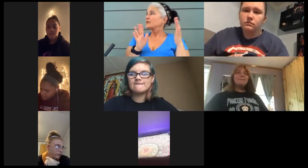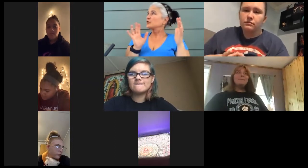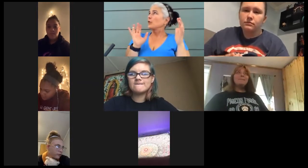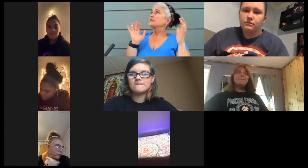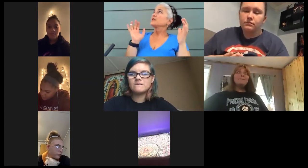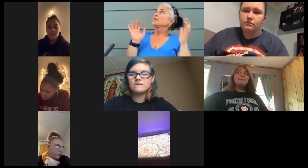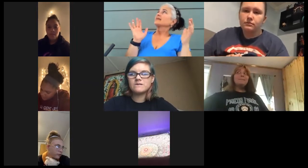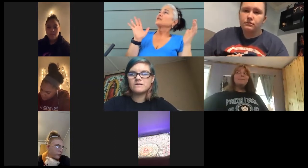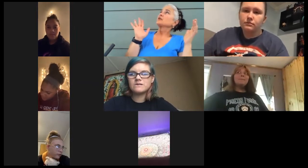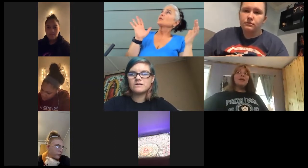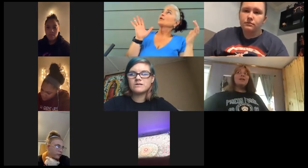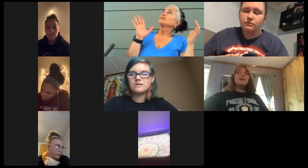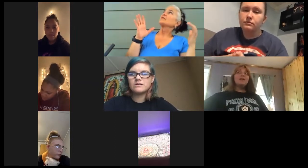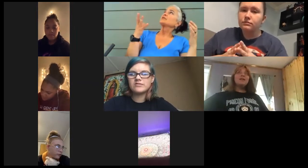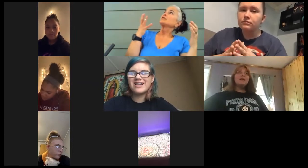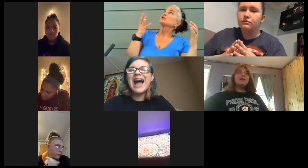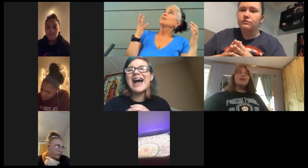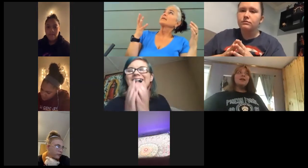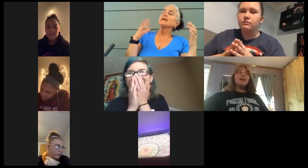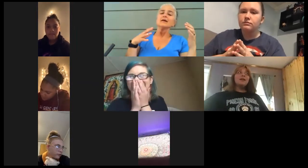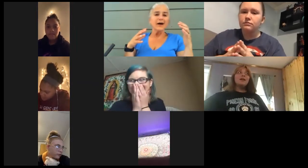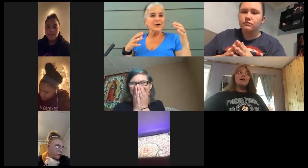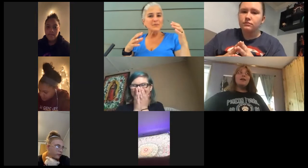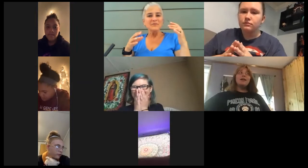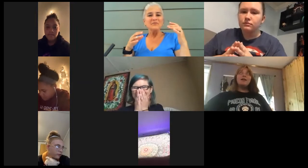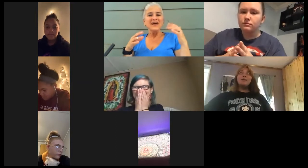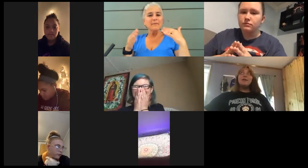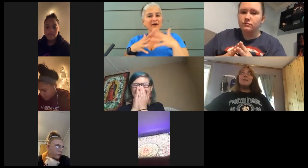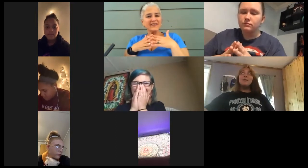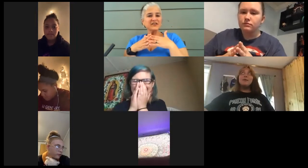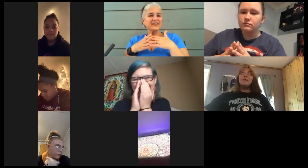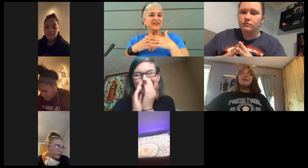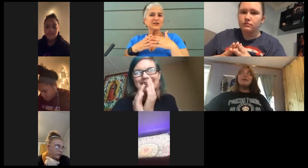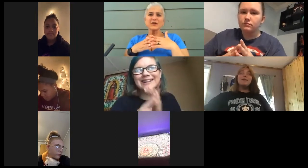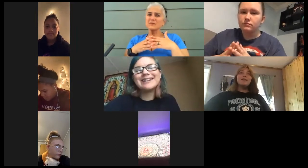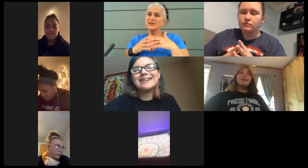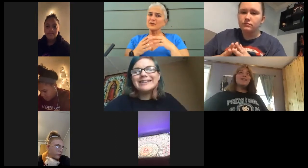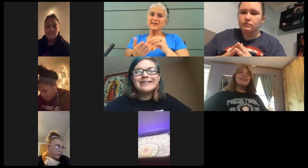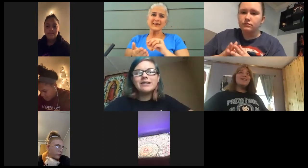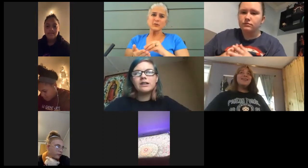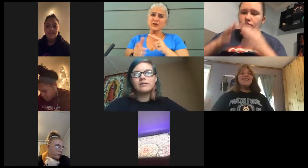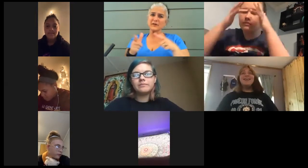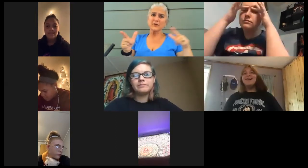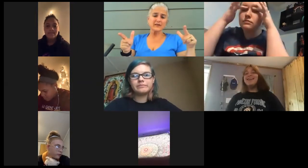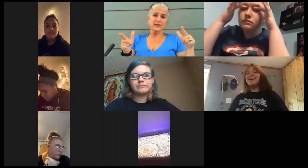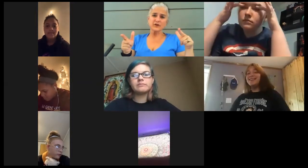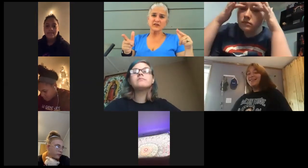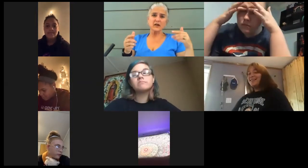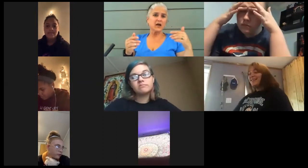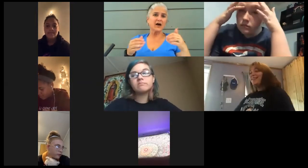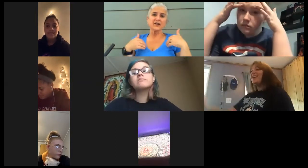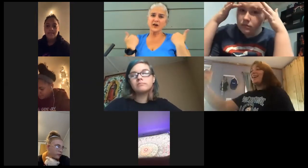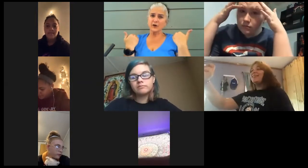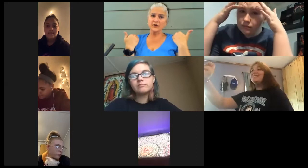Sorry, I hear squirrels and they're like thug squirrels, and I feel like they're gonna jump on me. American education, we should be learning